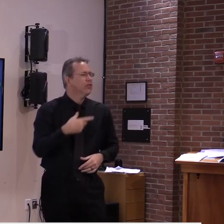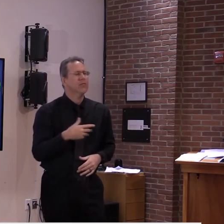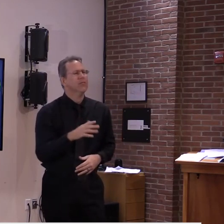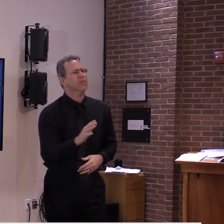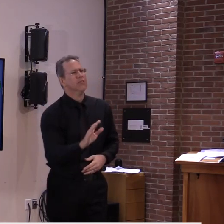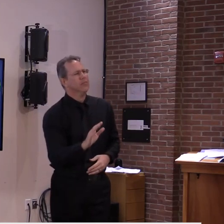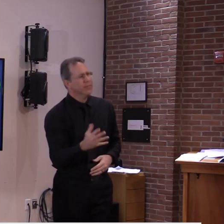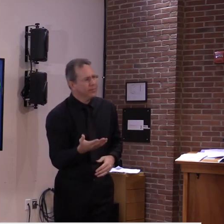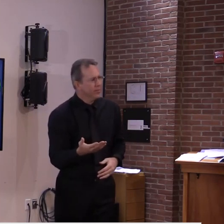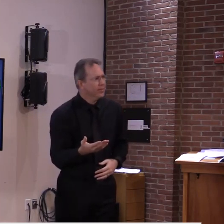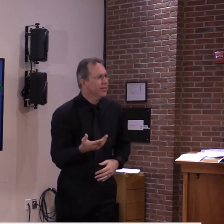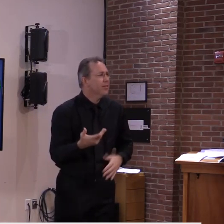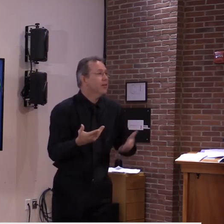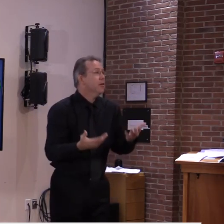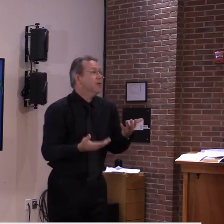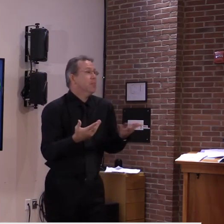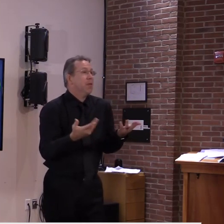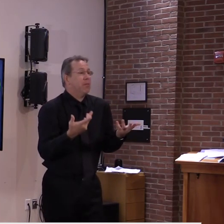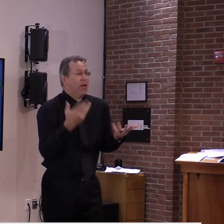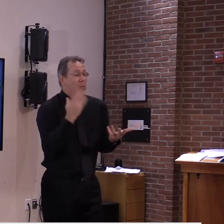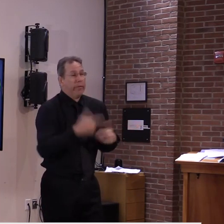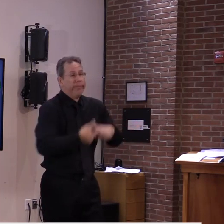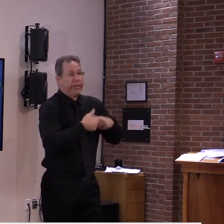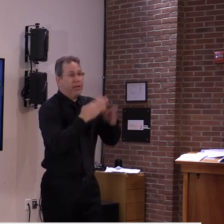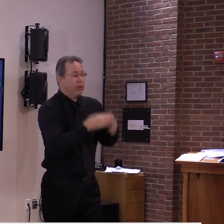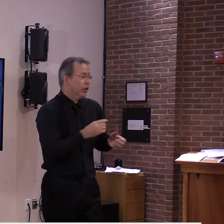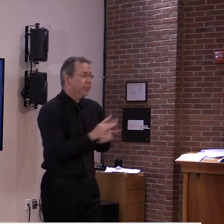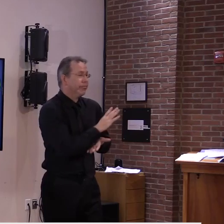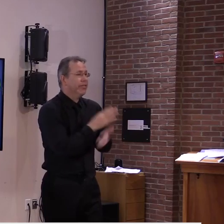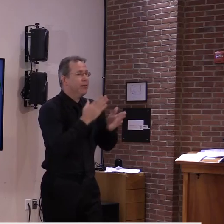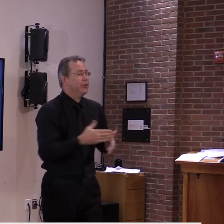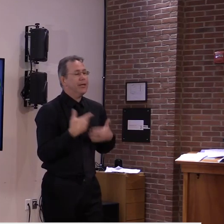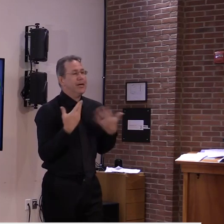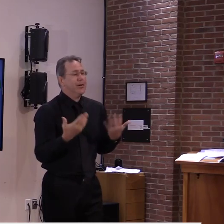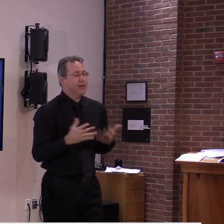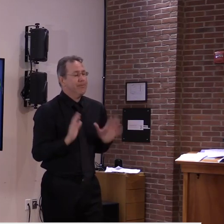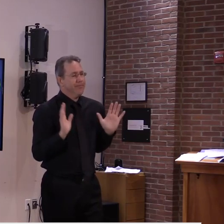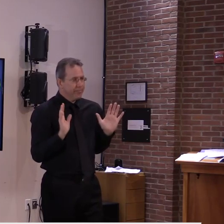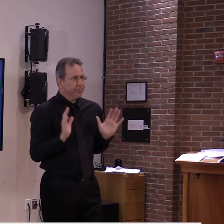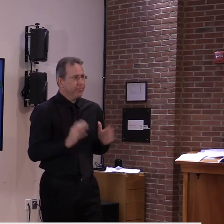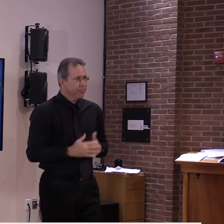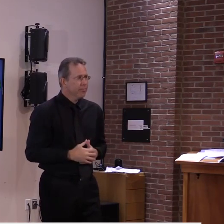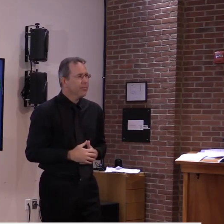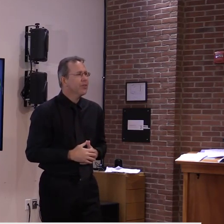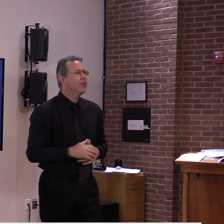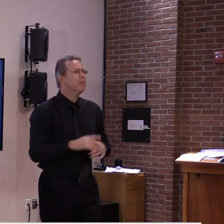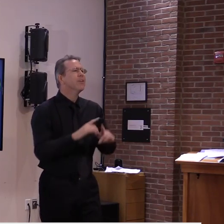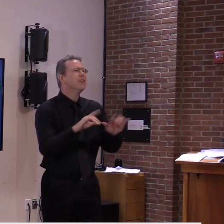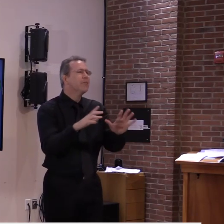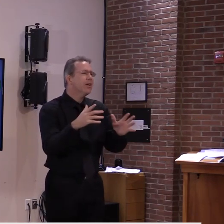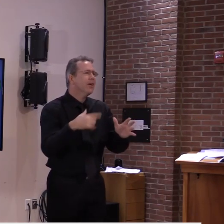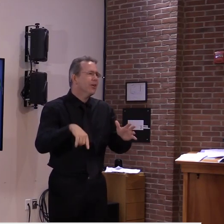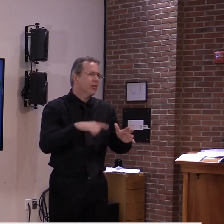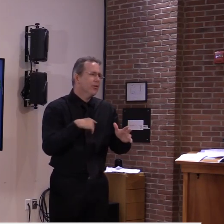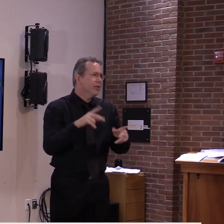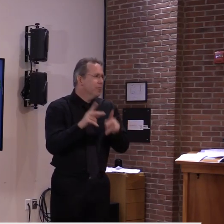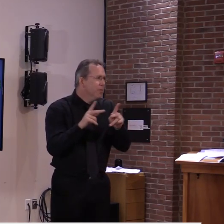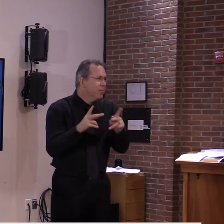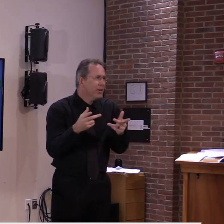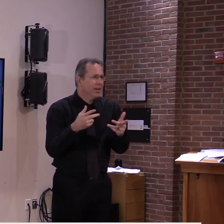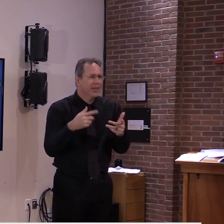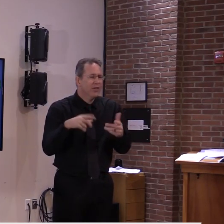maybe that happens. But I can tell you right now, a lot of people are working hard and working